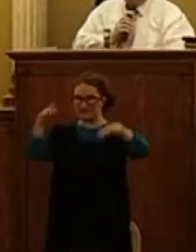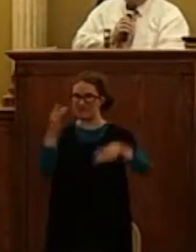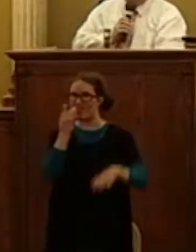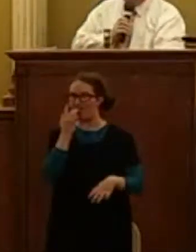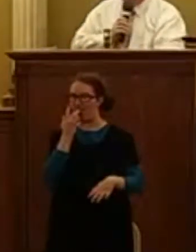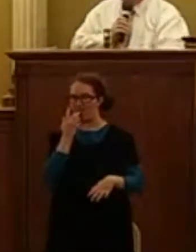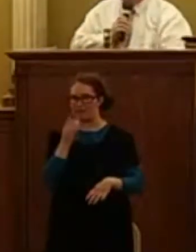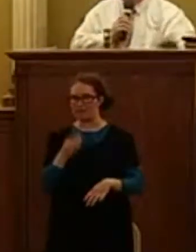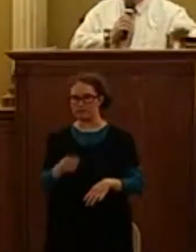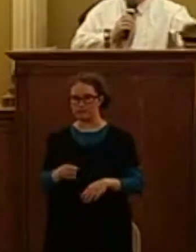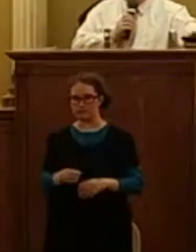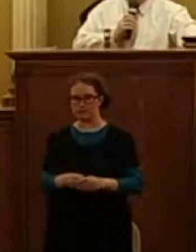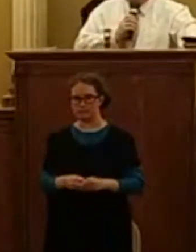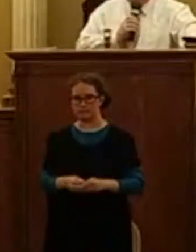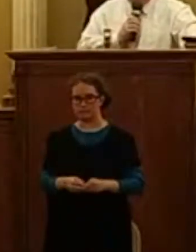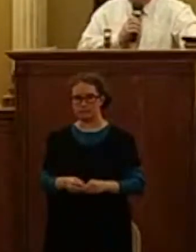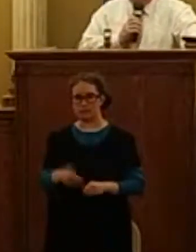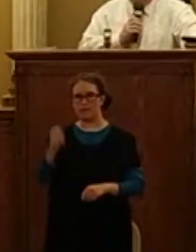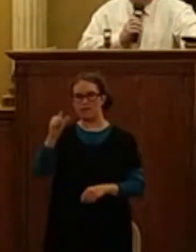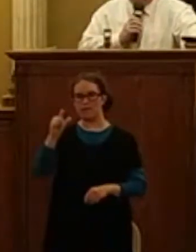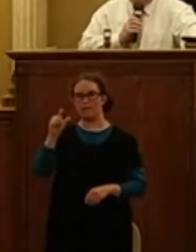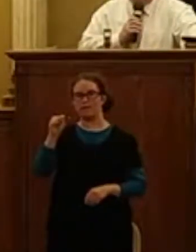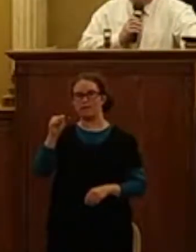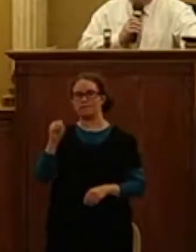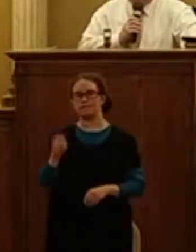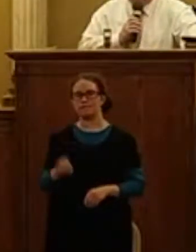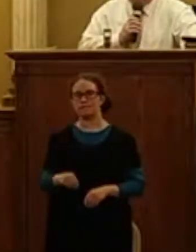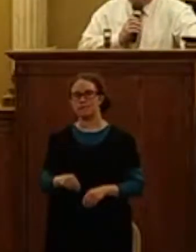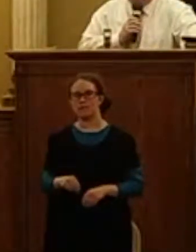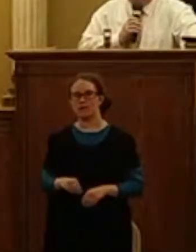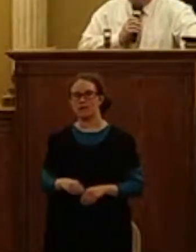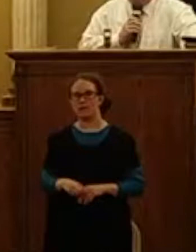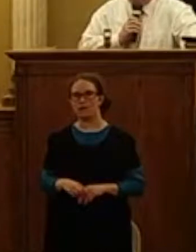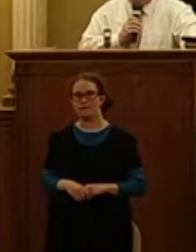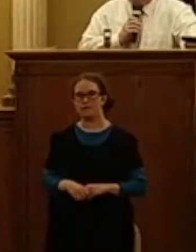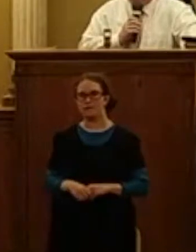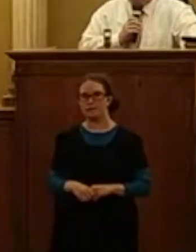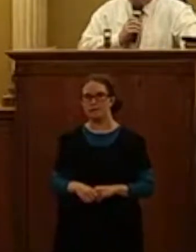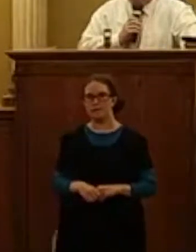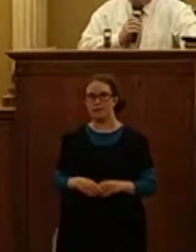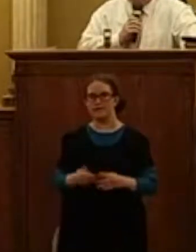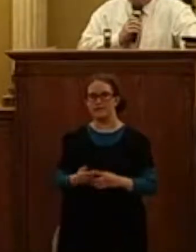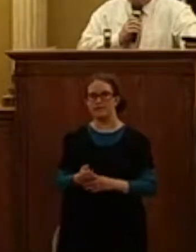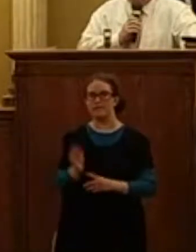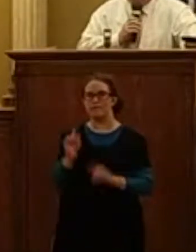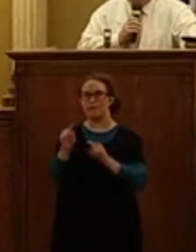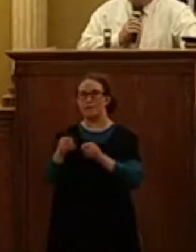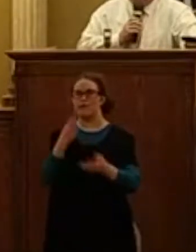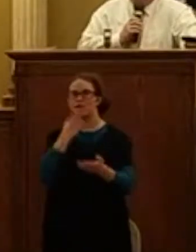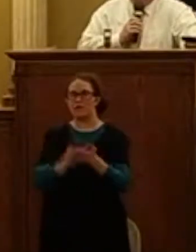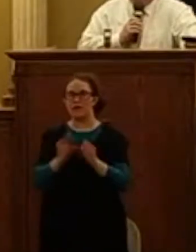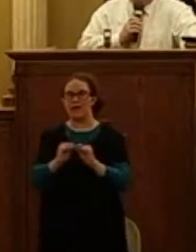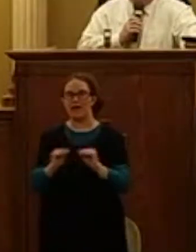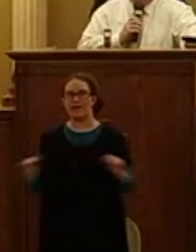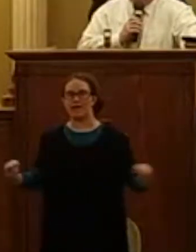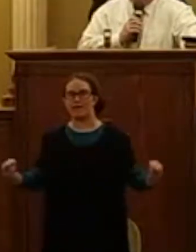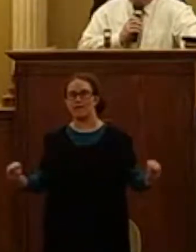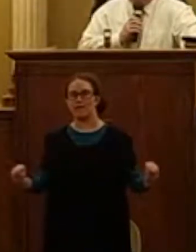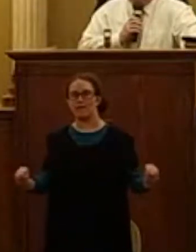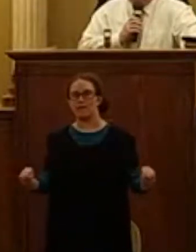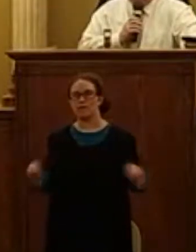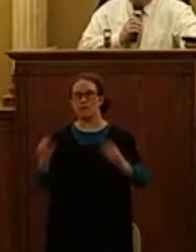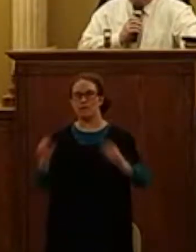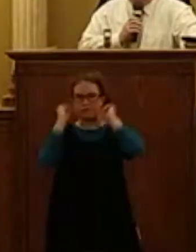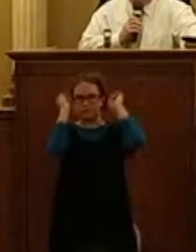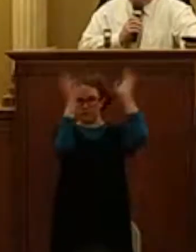its savor, wherewith shall it be salted? It is then, therefore, or thenceforth, good for nothing,